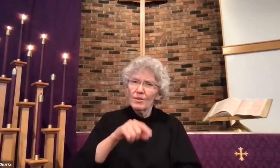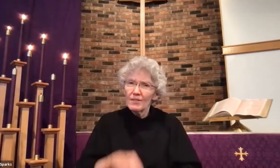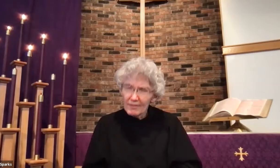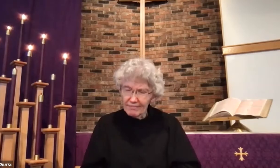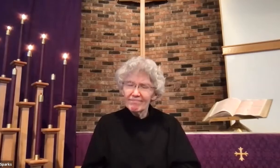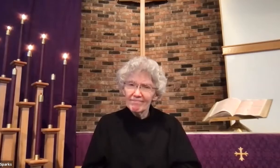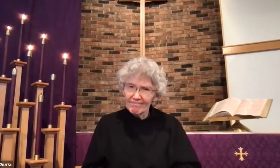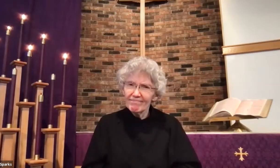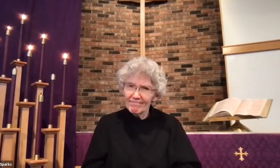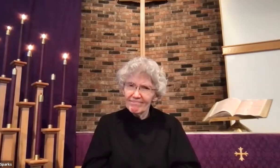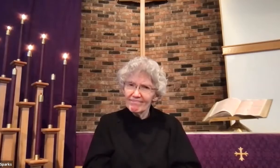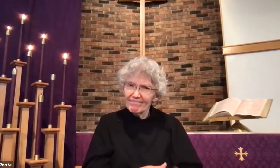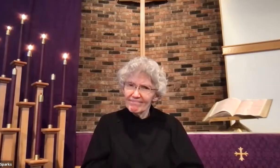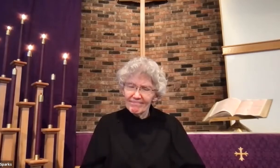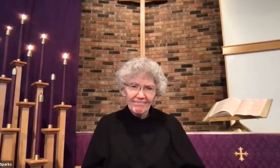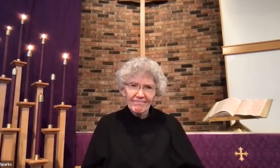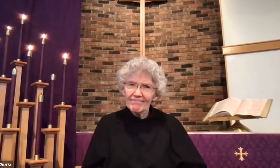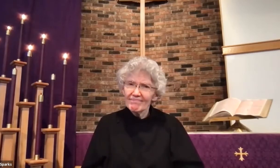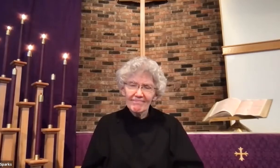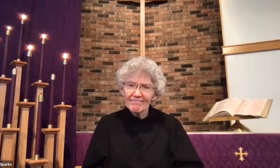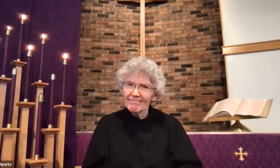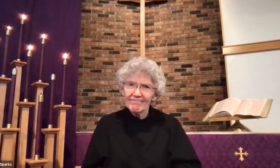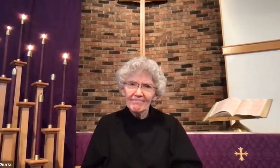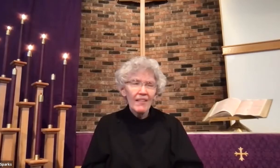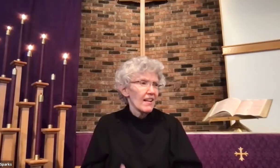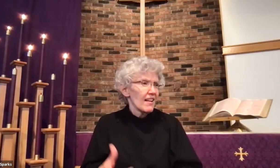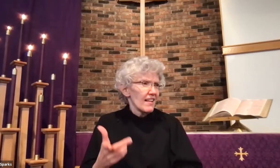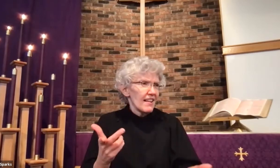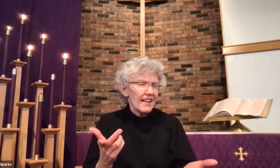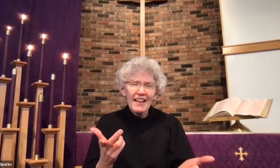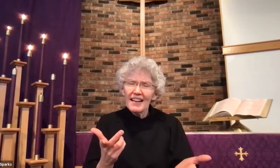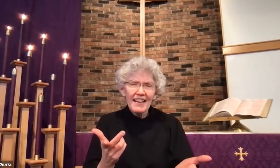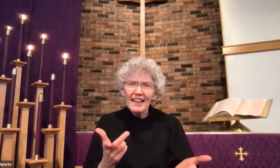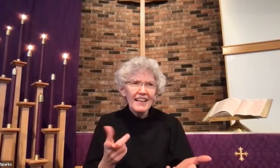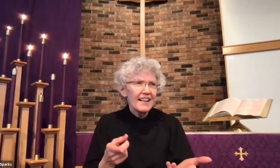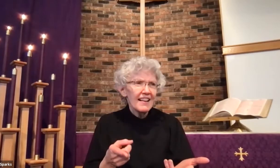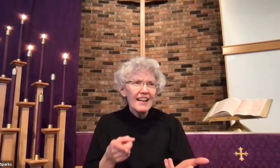But then this son of yours comes home after wasting your money.